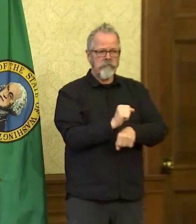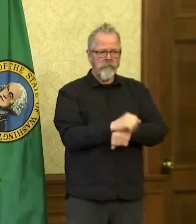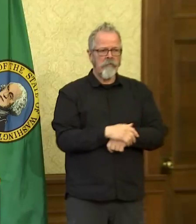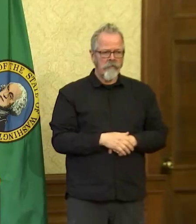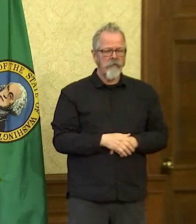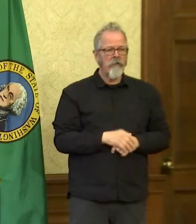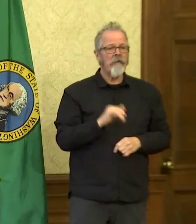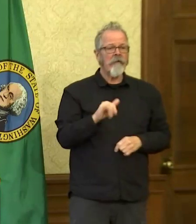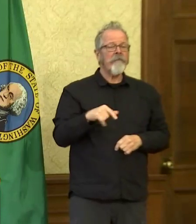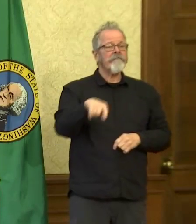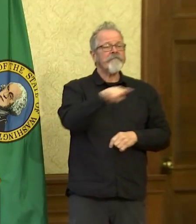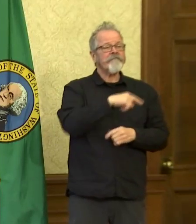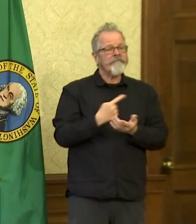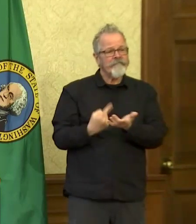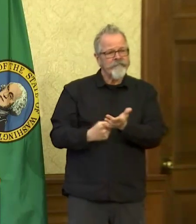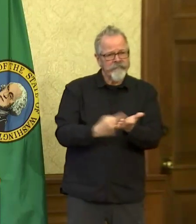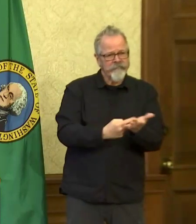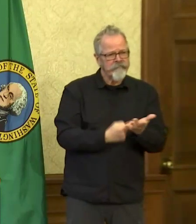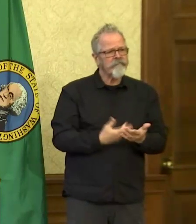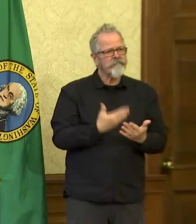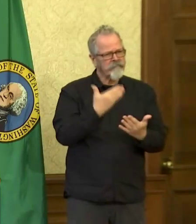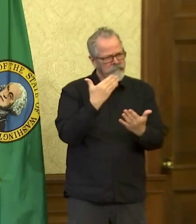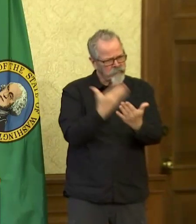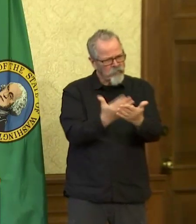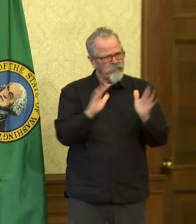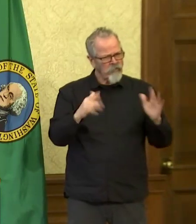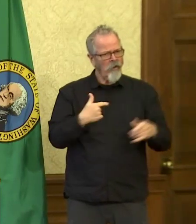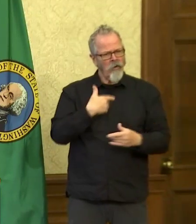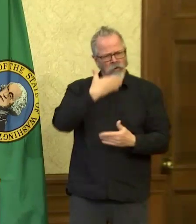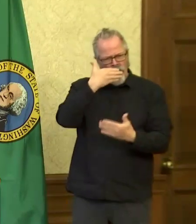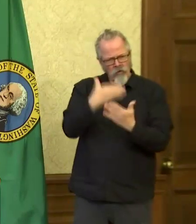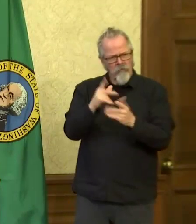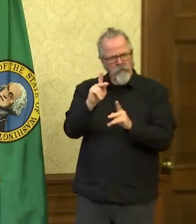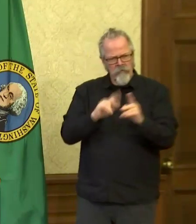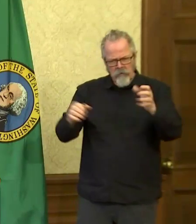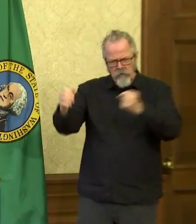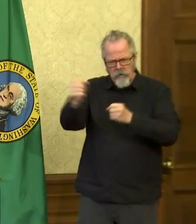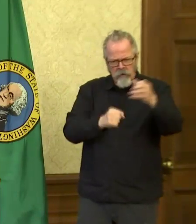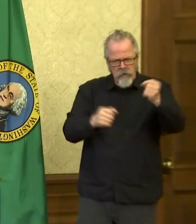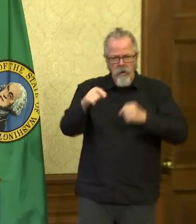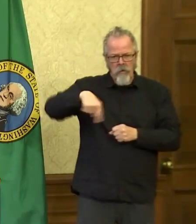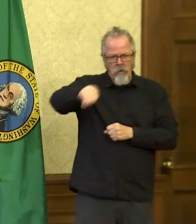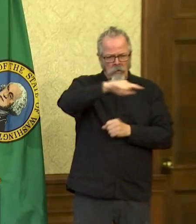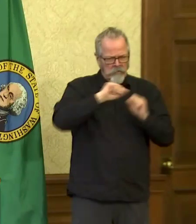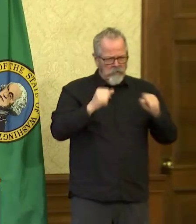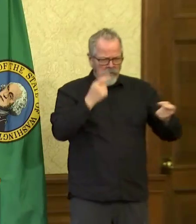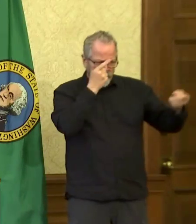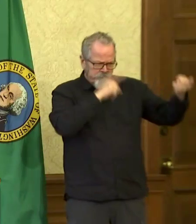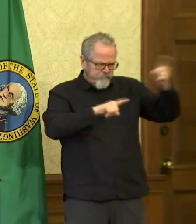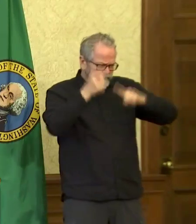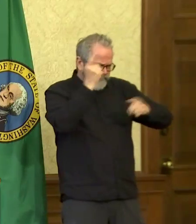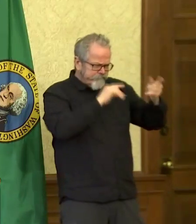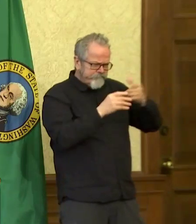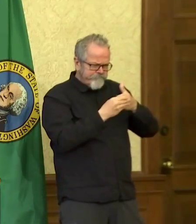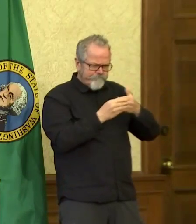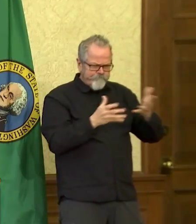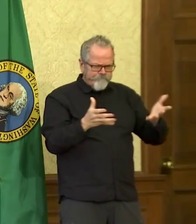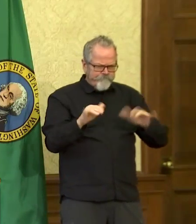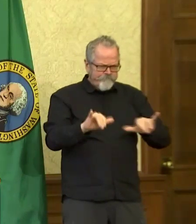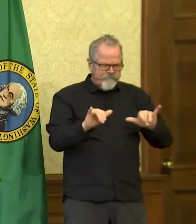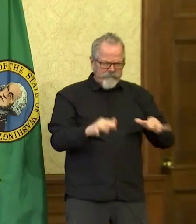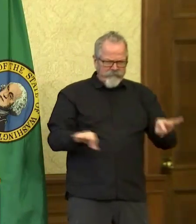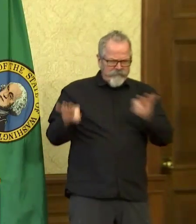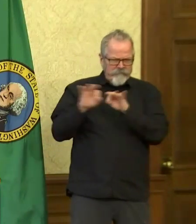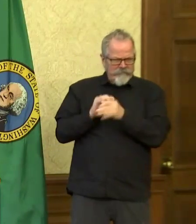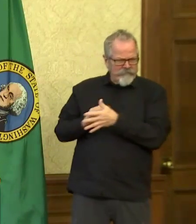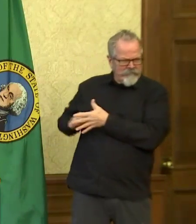work, I believe, has served as a model of how to reach consensus and strict safety guidelines for other industries. I think it's